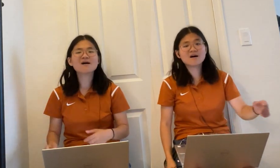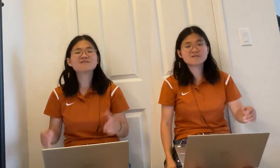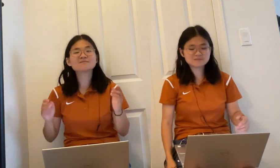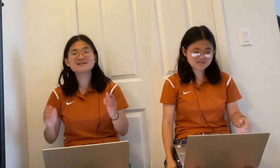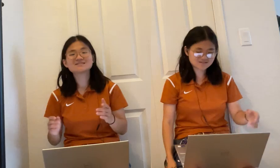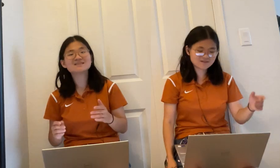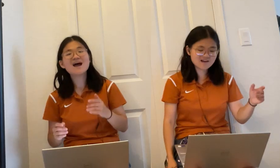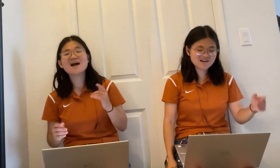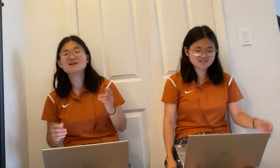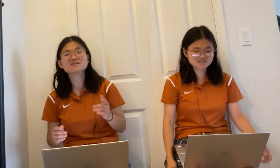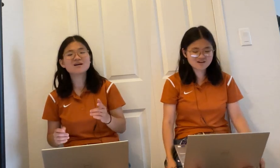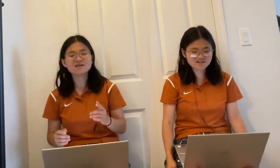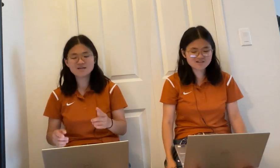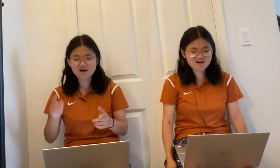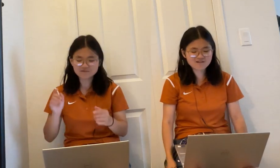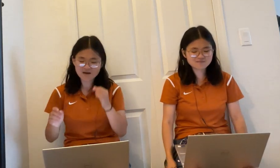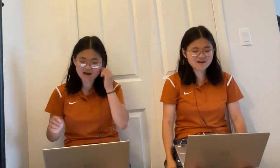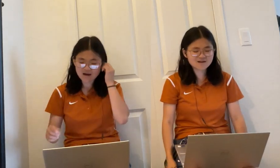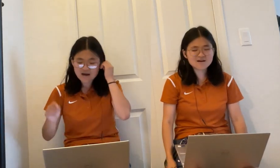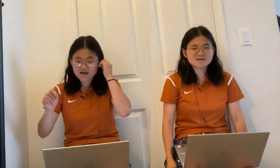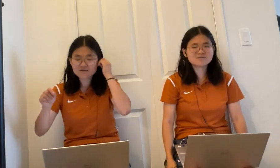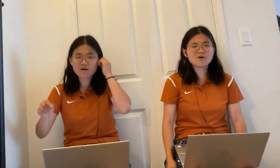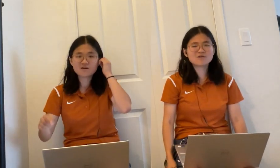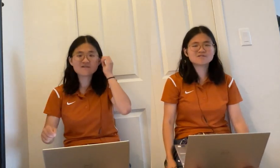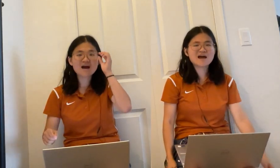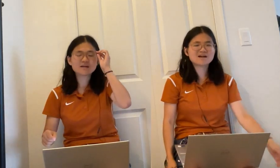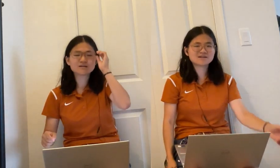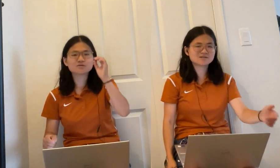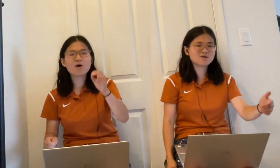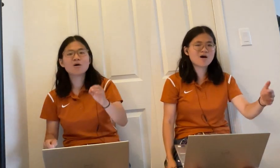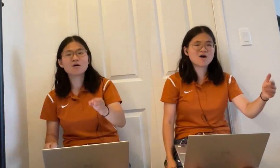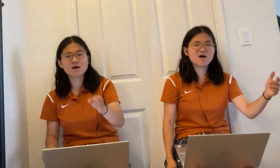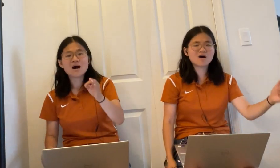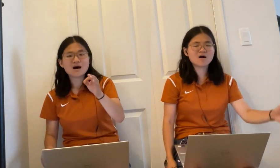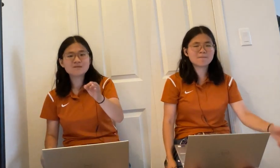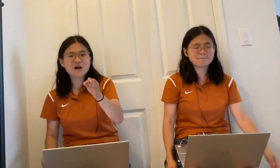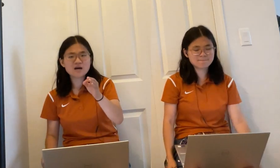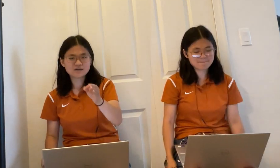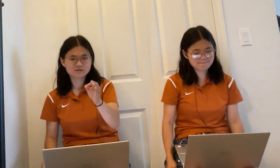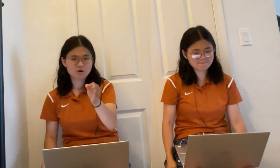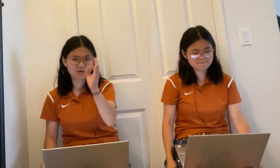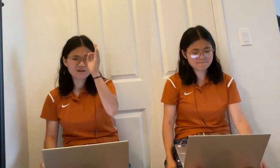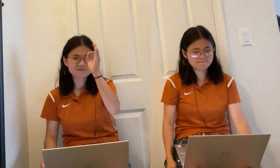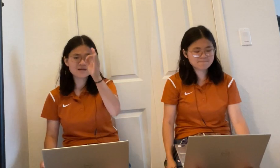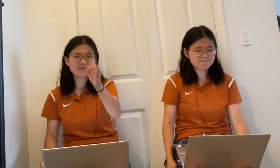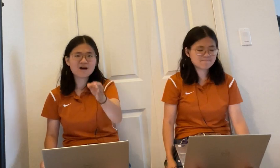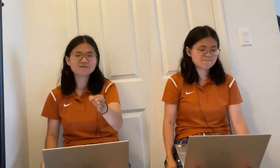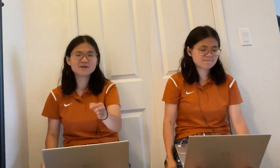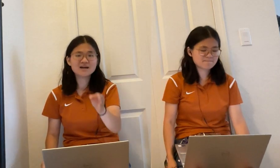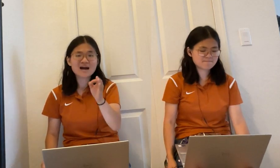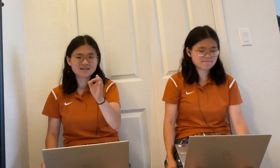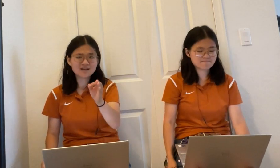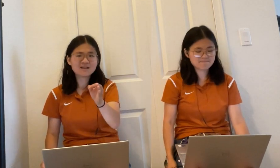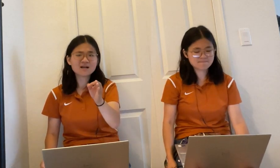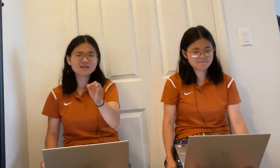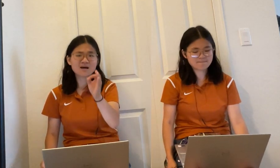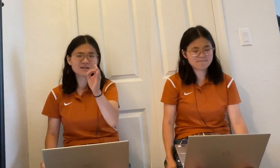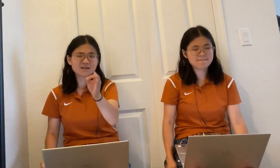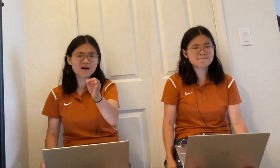Love me, say you're gonna love me. I know you're ready to go. I'm ready to go. Love me, love me. La la la la, love